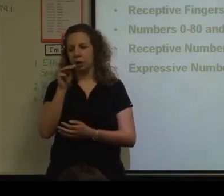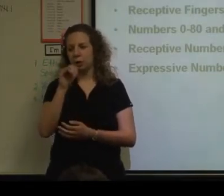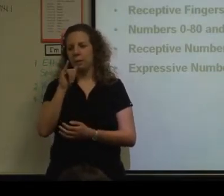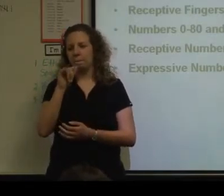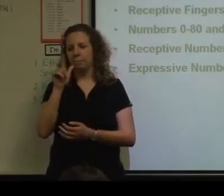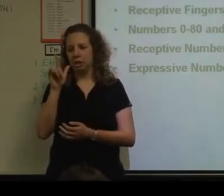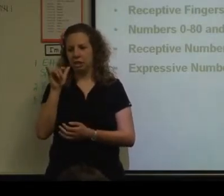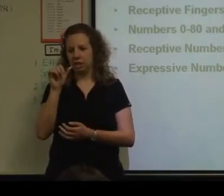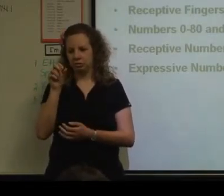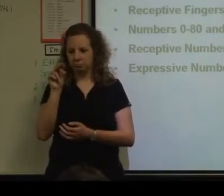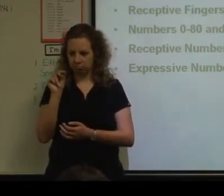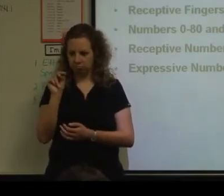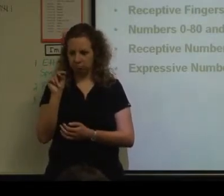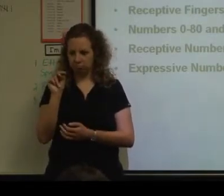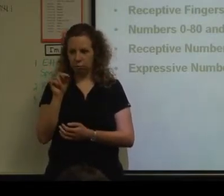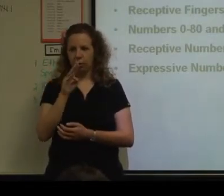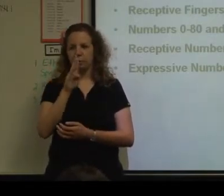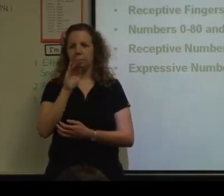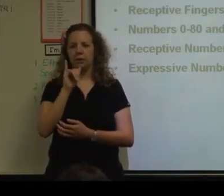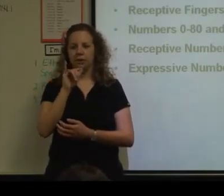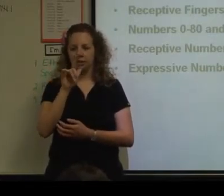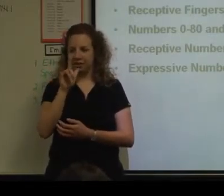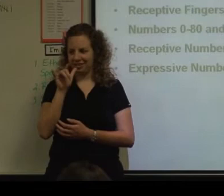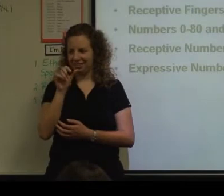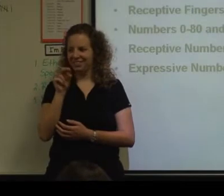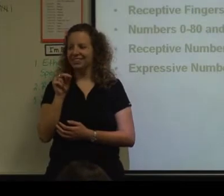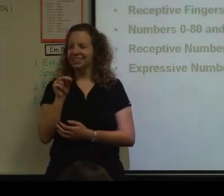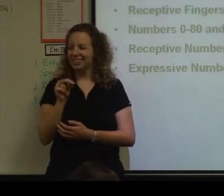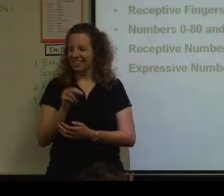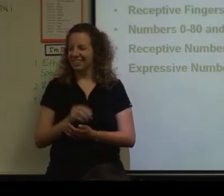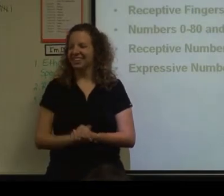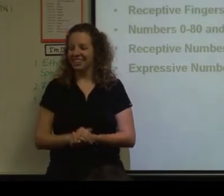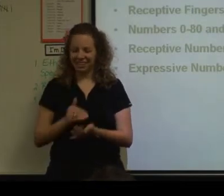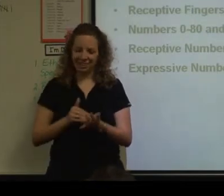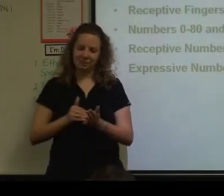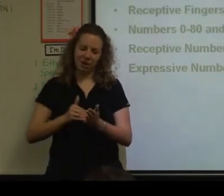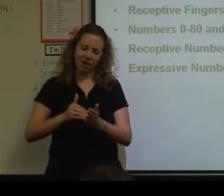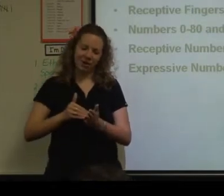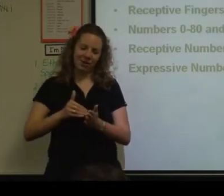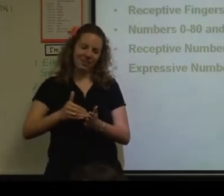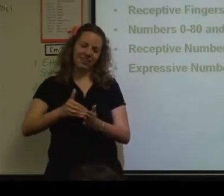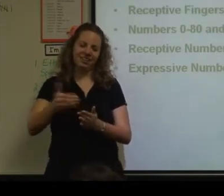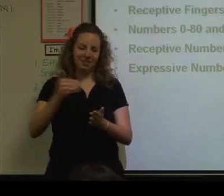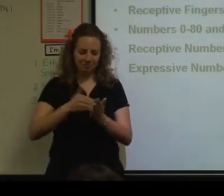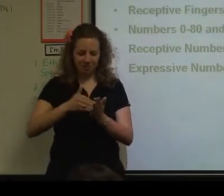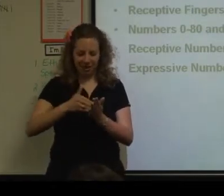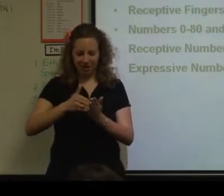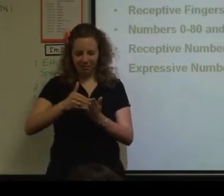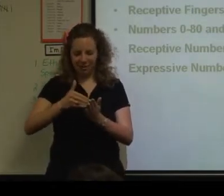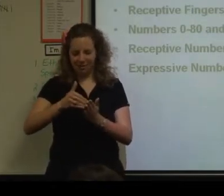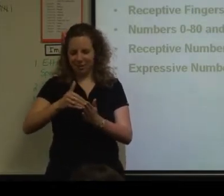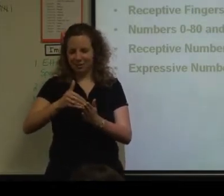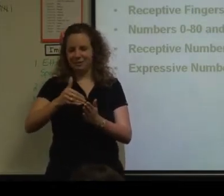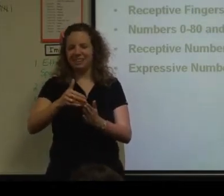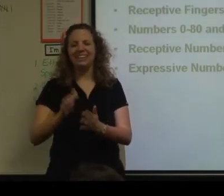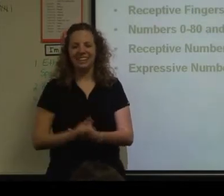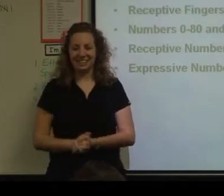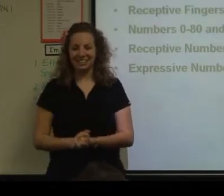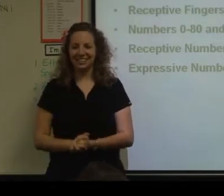go million or billion. Yeah, you keep going. Many, many, many, many, many, yes.